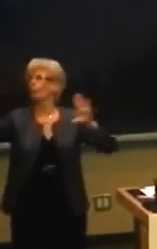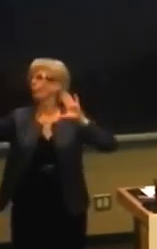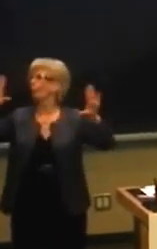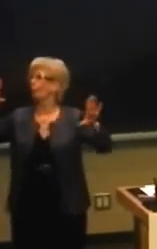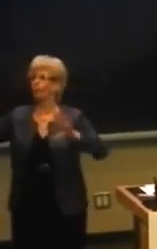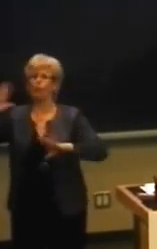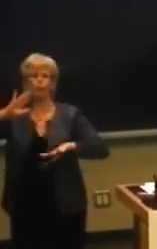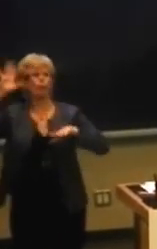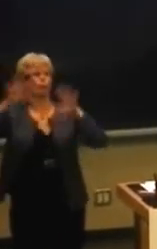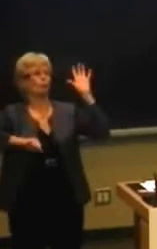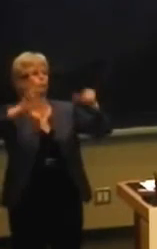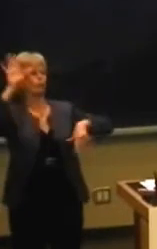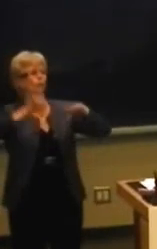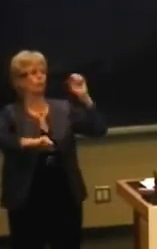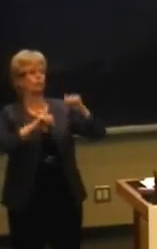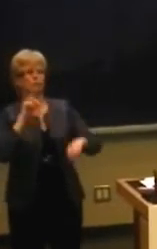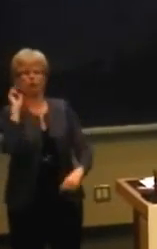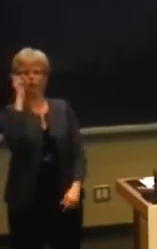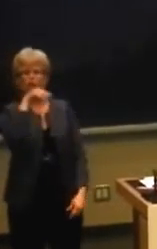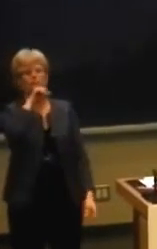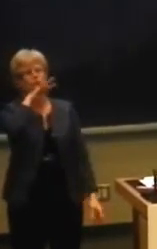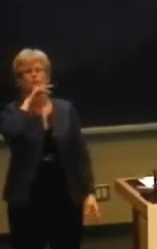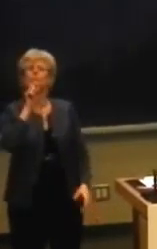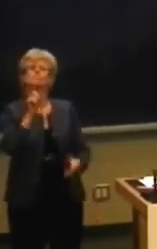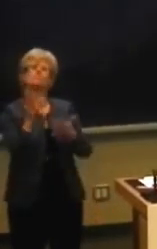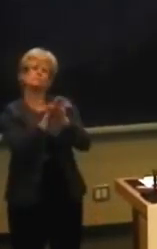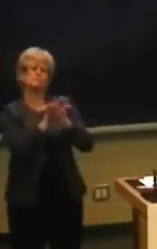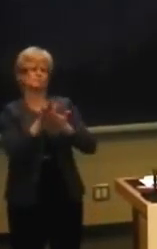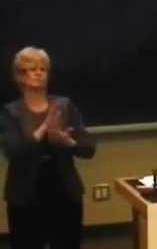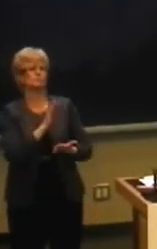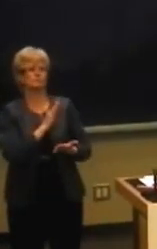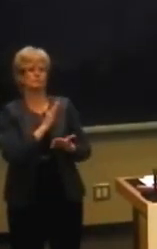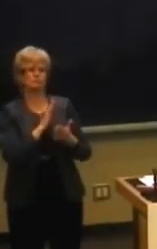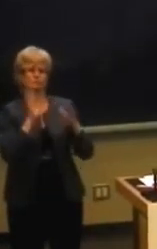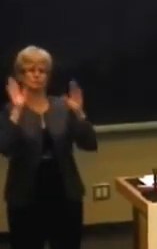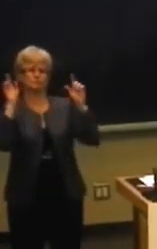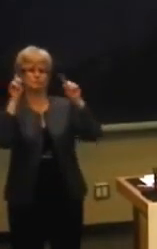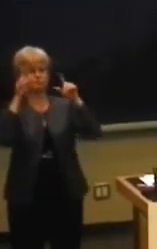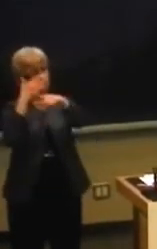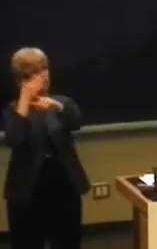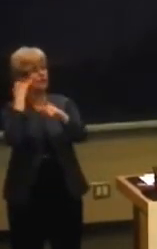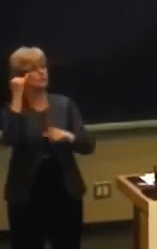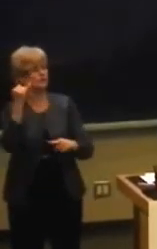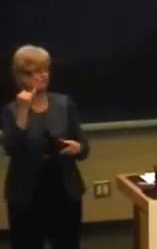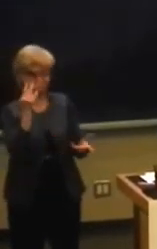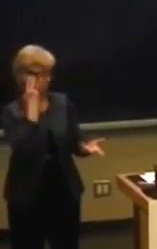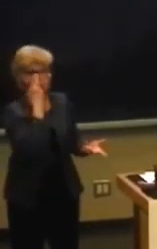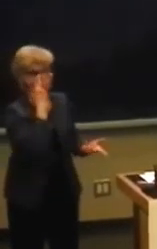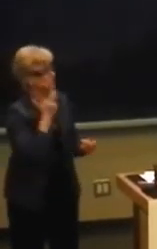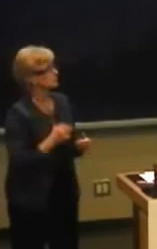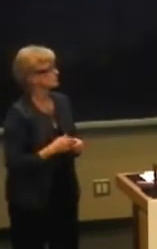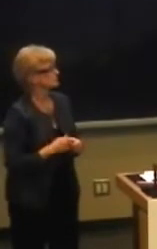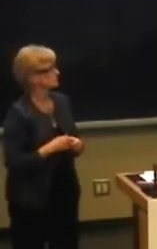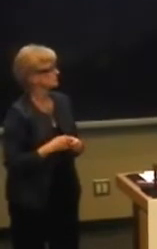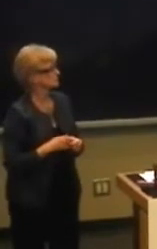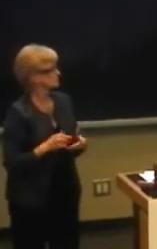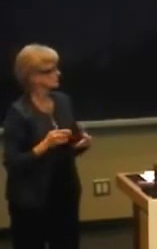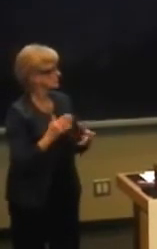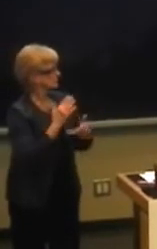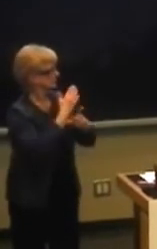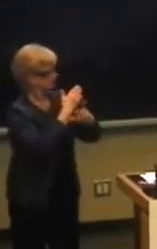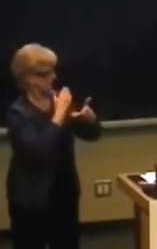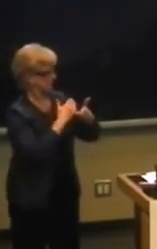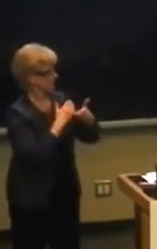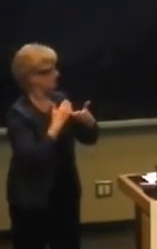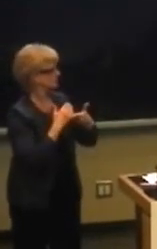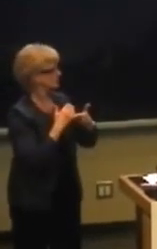off or they'll look scruffy, so we need proper notice cases. But I think it's a good idea. Let's have a look at it. Second one,